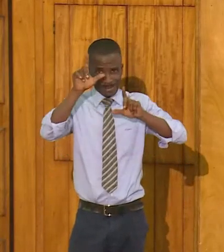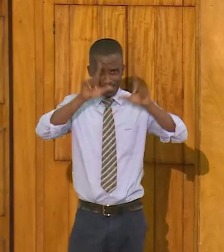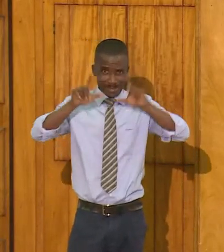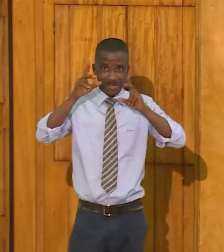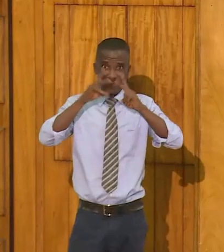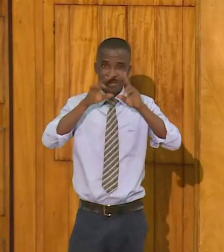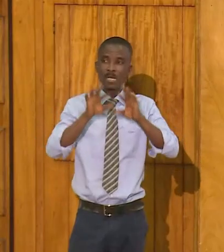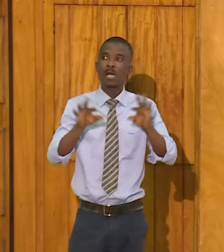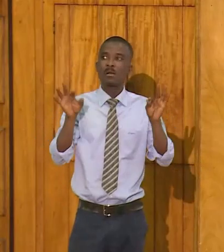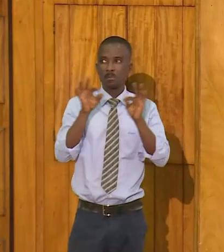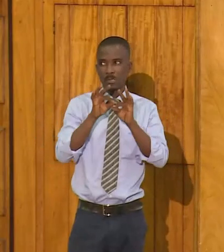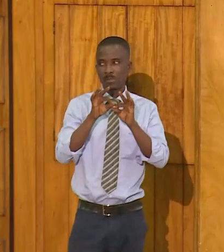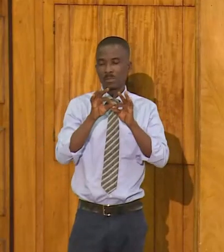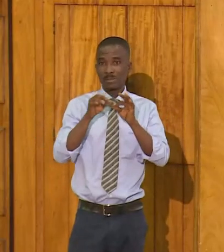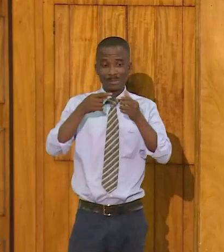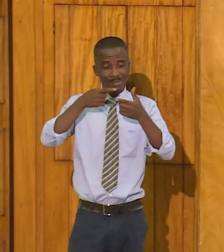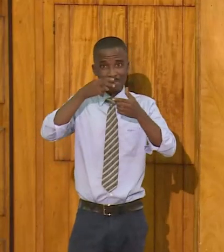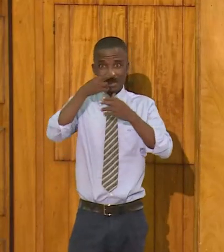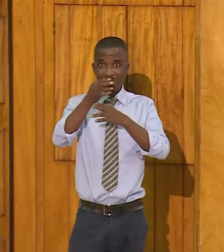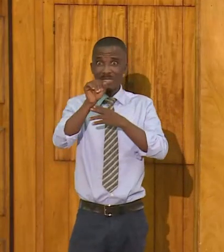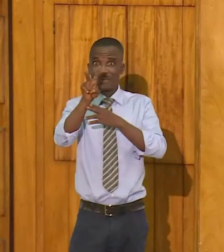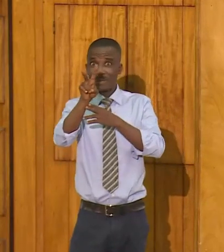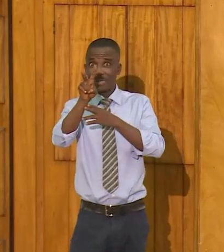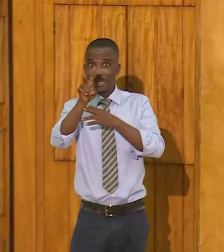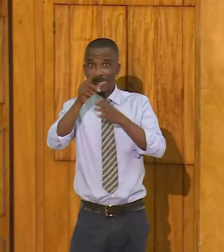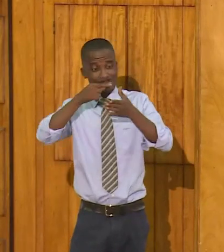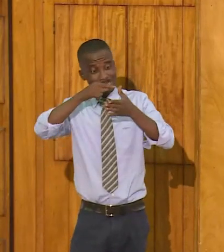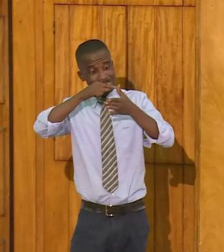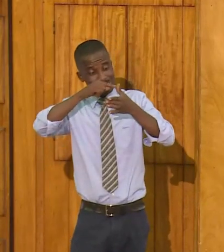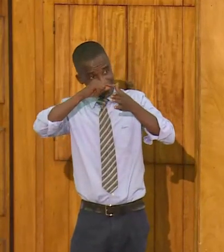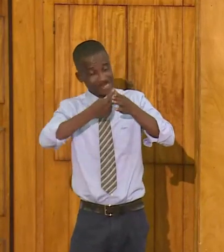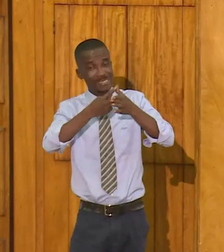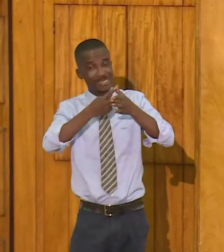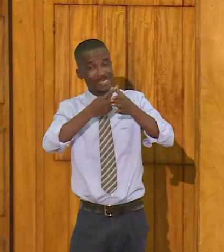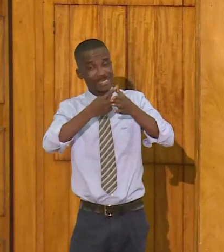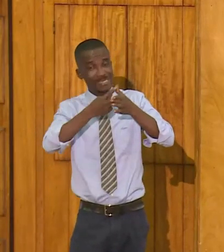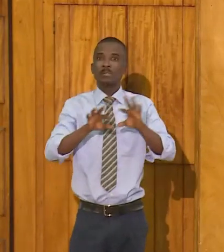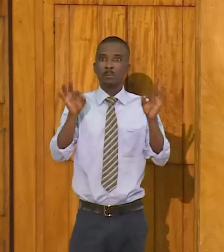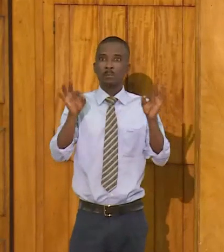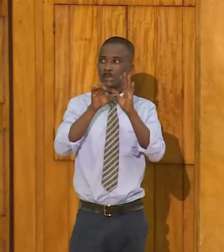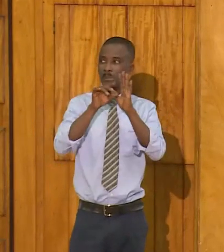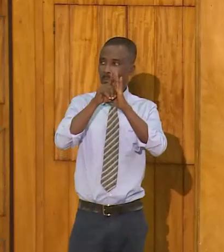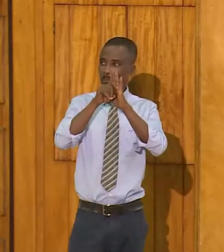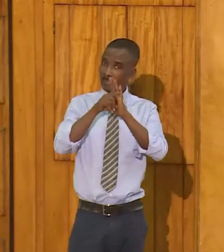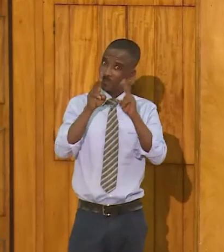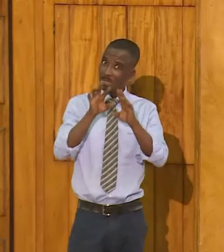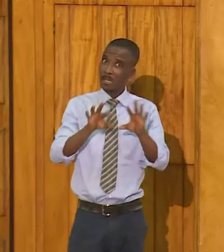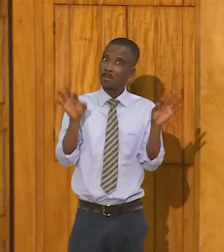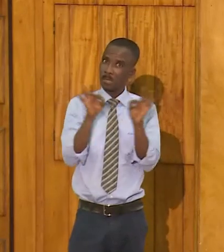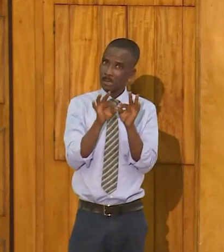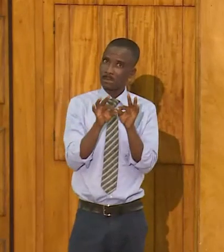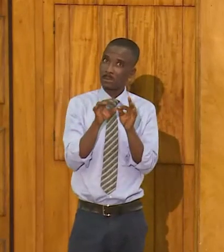important aspect of HIV. I mean, viral load testing is a very important aspect of HIV